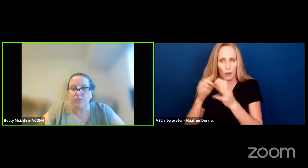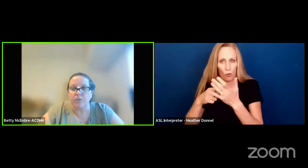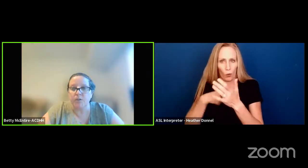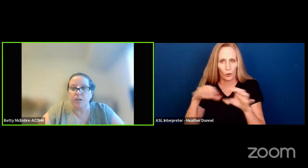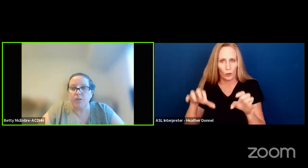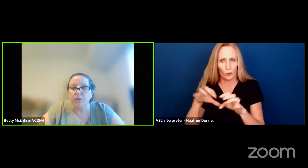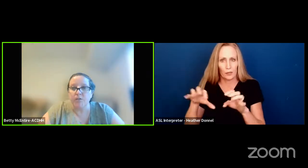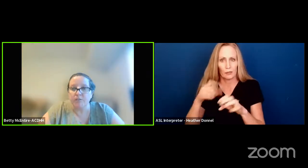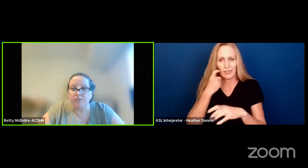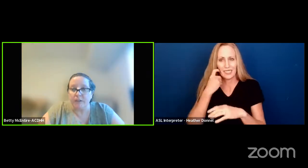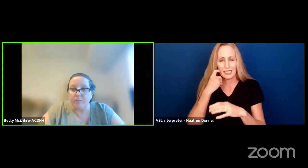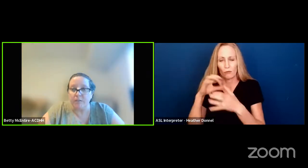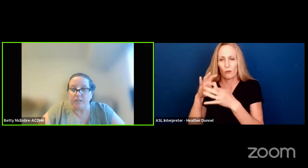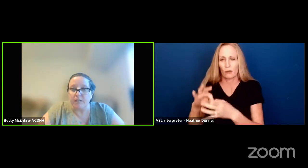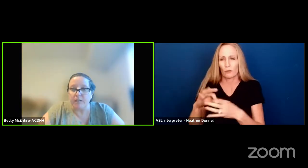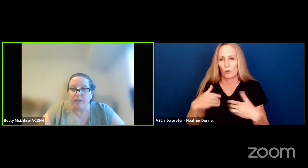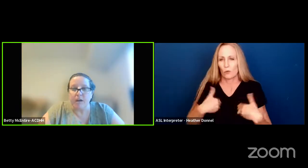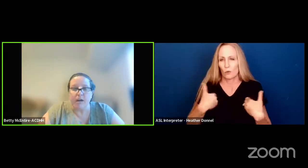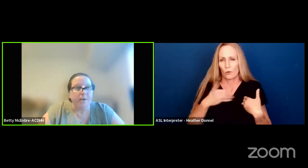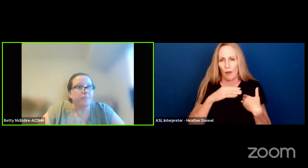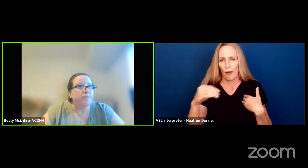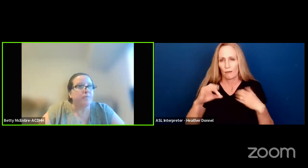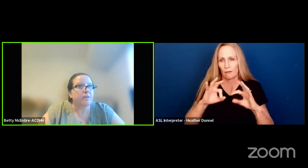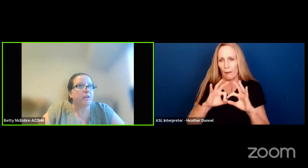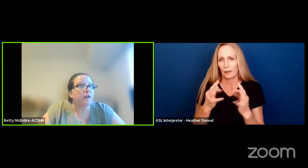related to youth and family